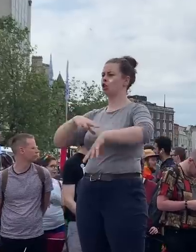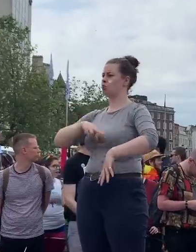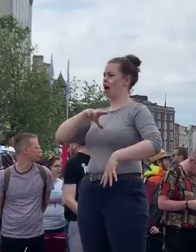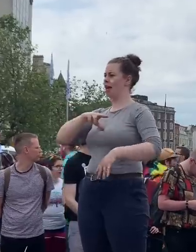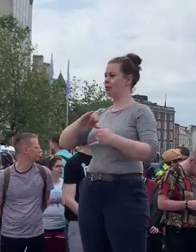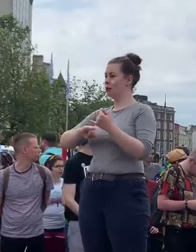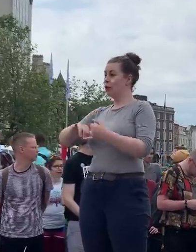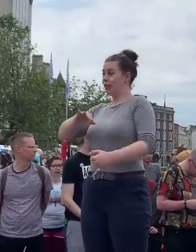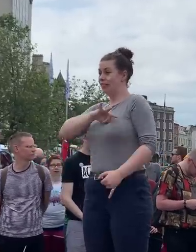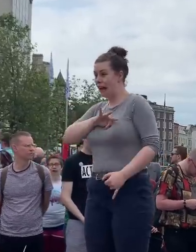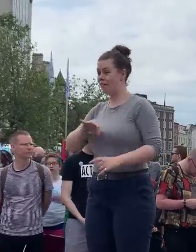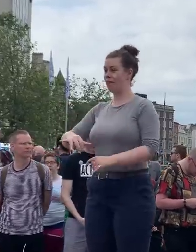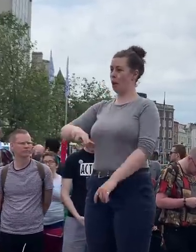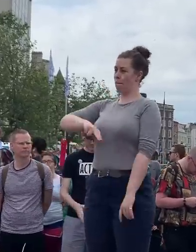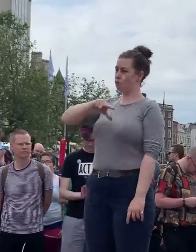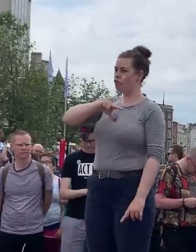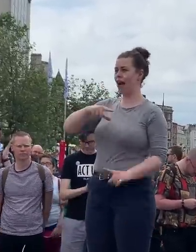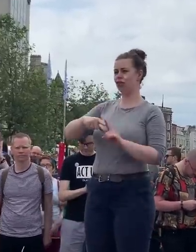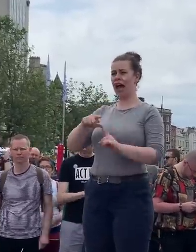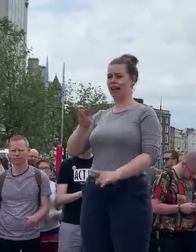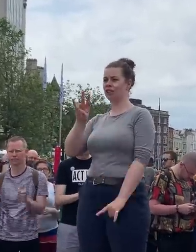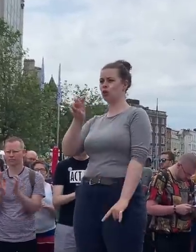proud and queer.